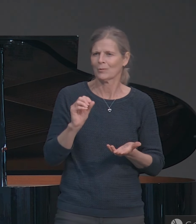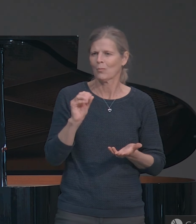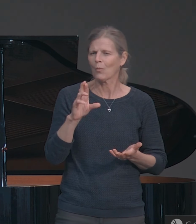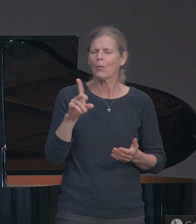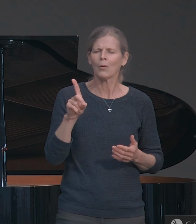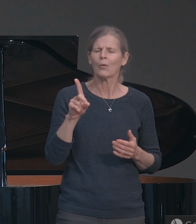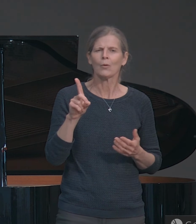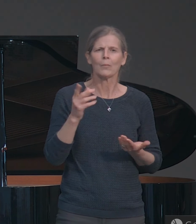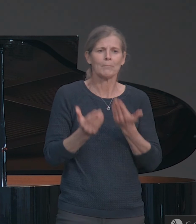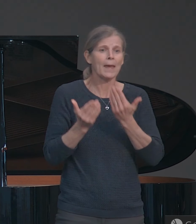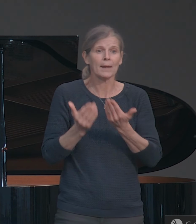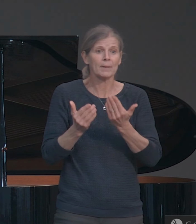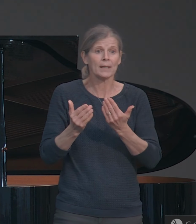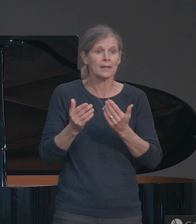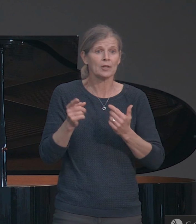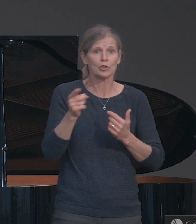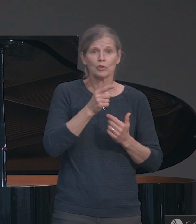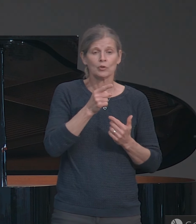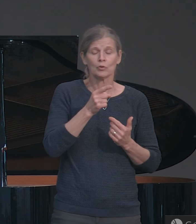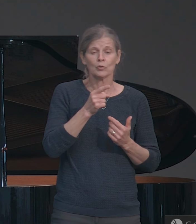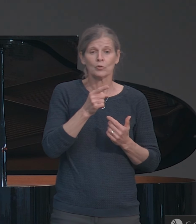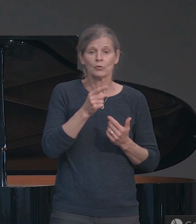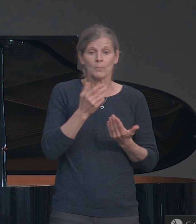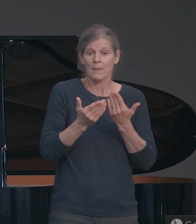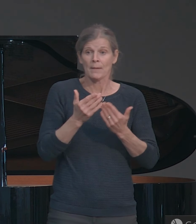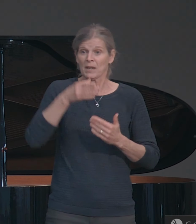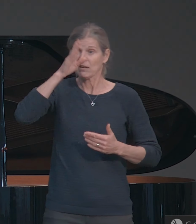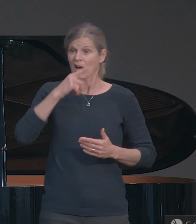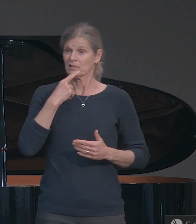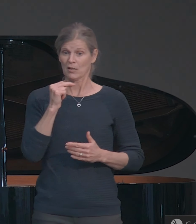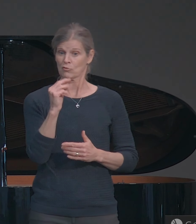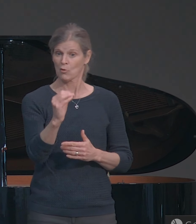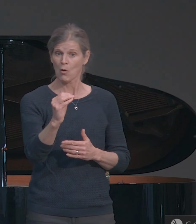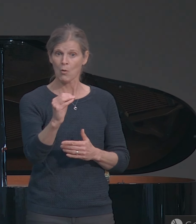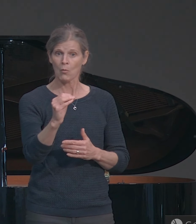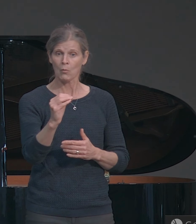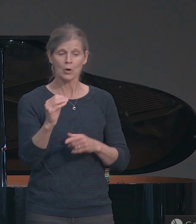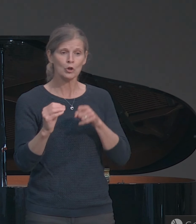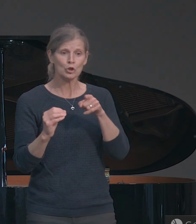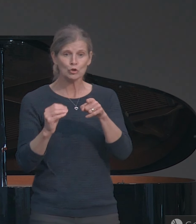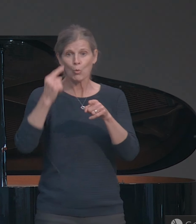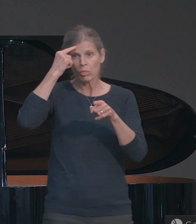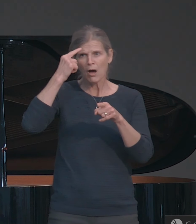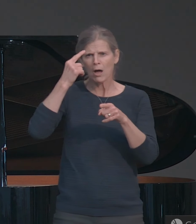Or maybe it's just that God said no to something that you thought was really important,